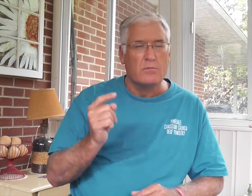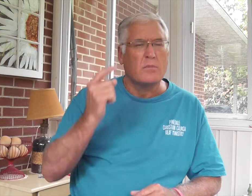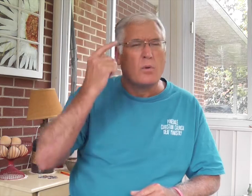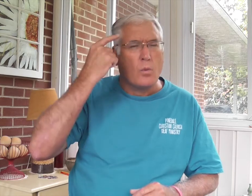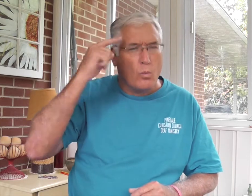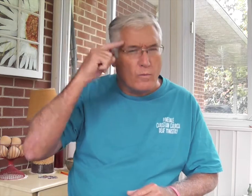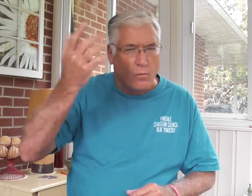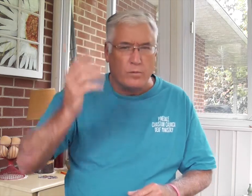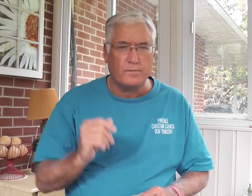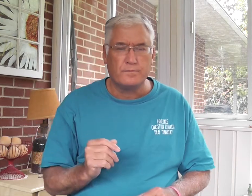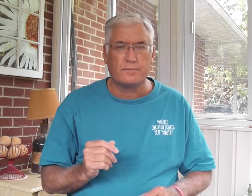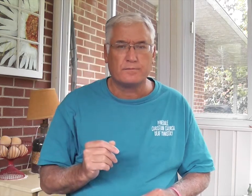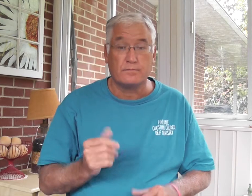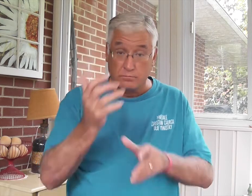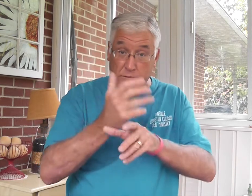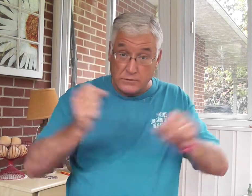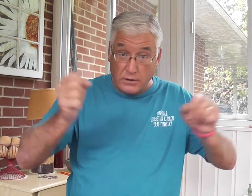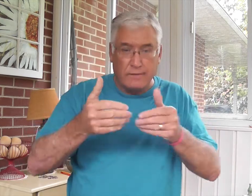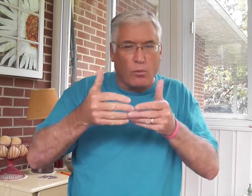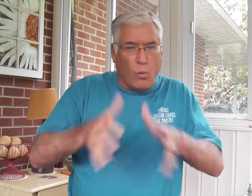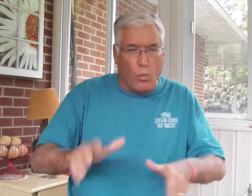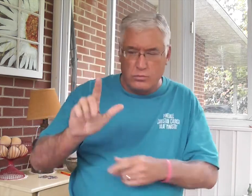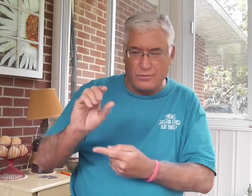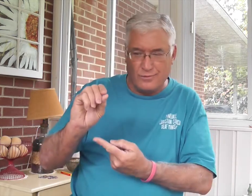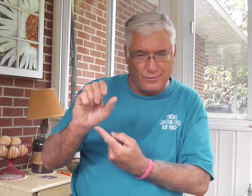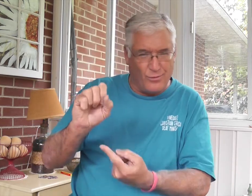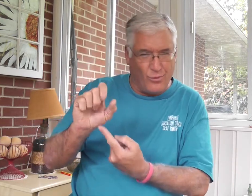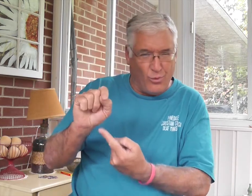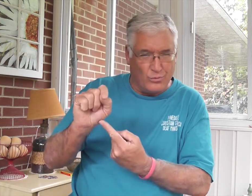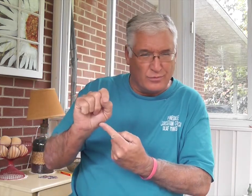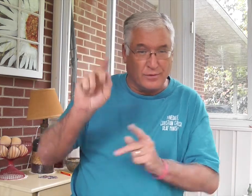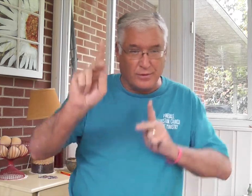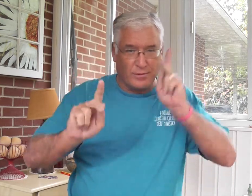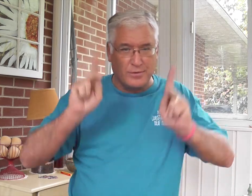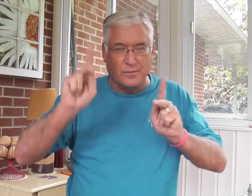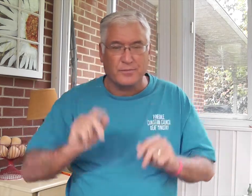Jesus came from heaven. What for? Well, to save lost people.